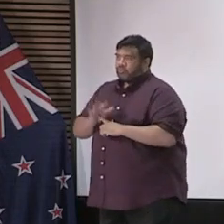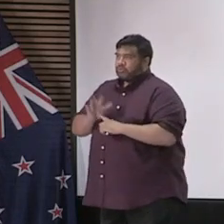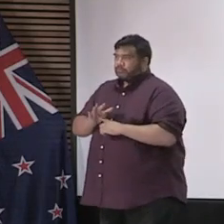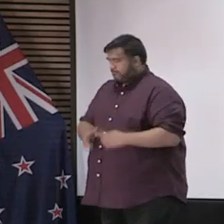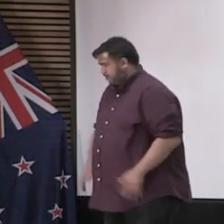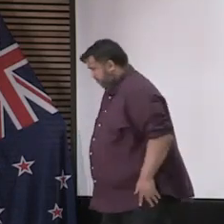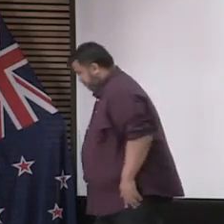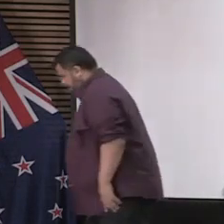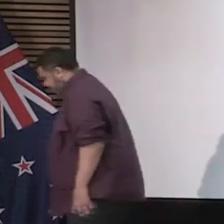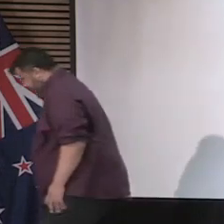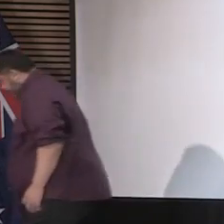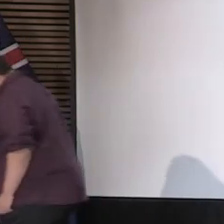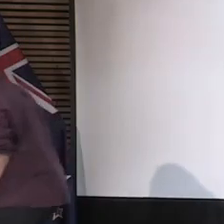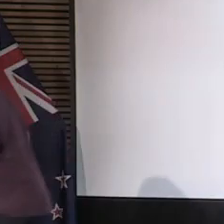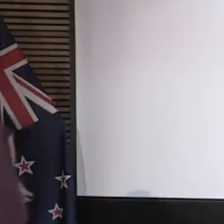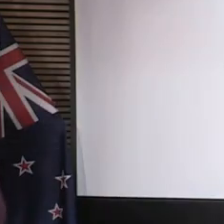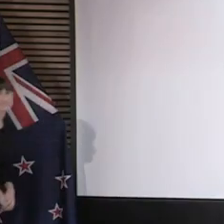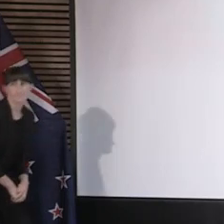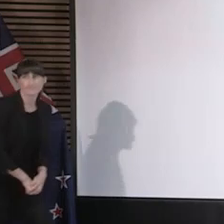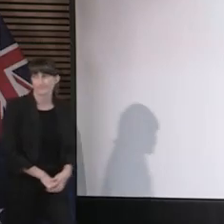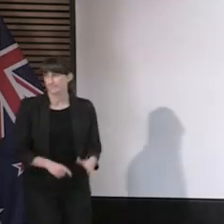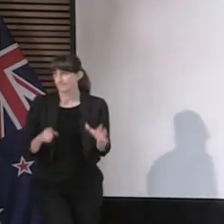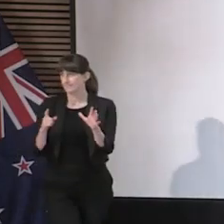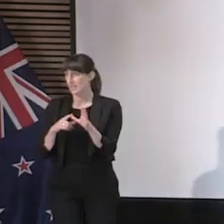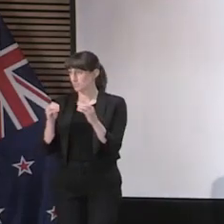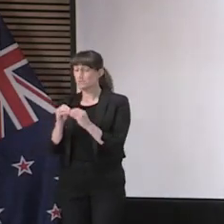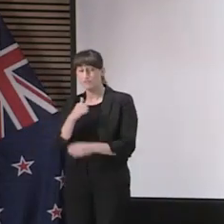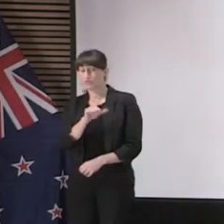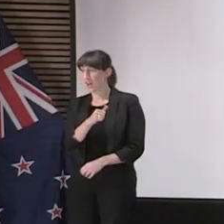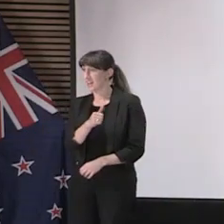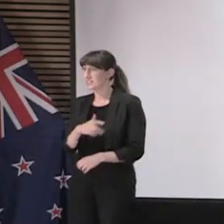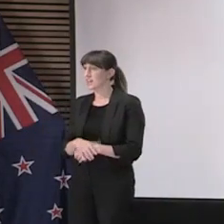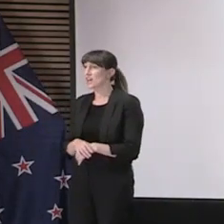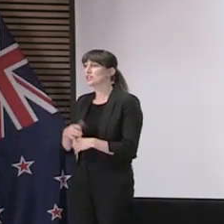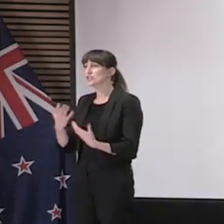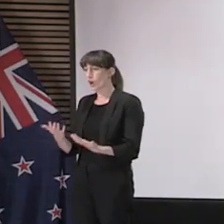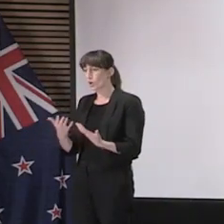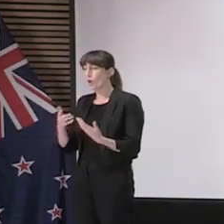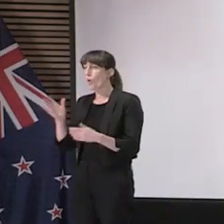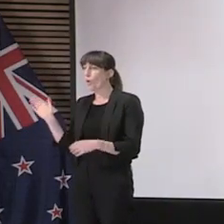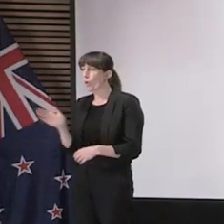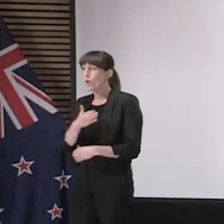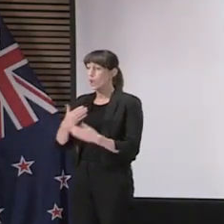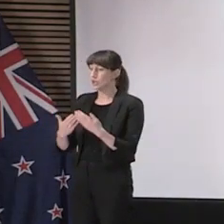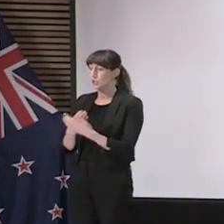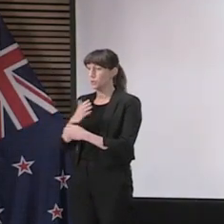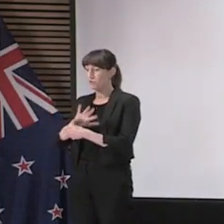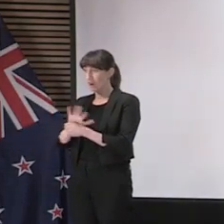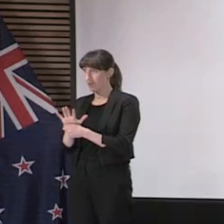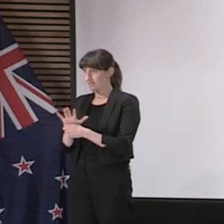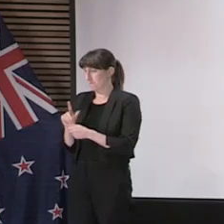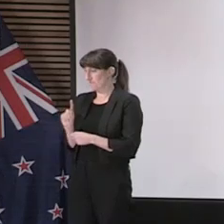Prime Minister. And so what we're doing at the moment is working our way back to look at every new case since the 1st of April